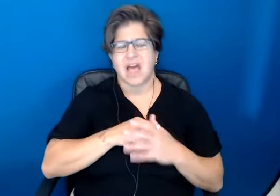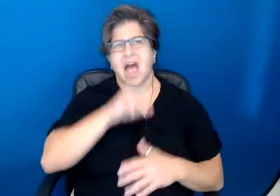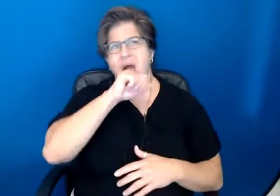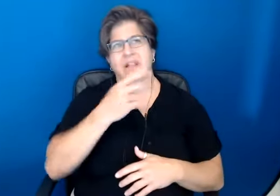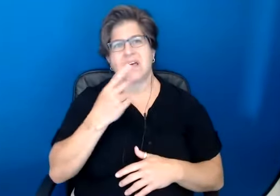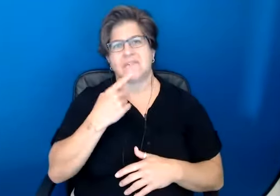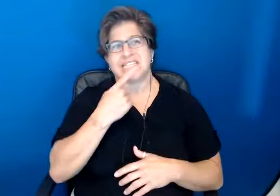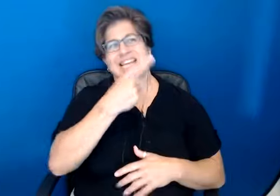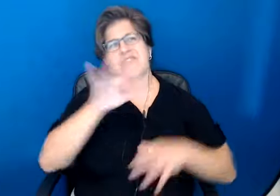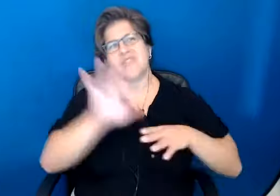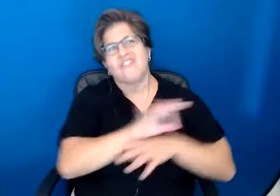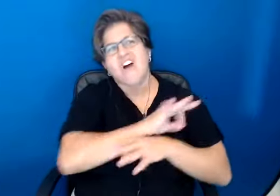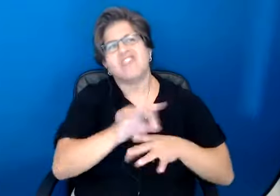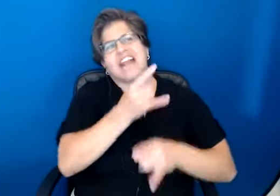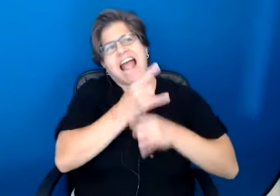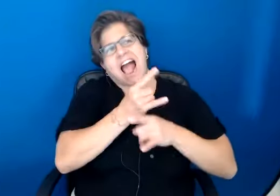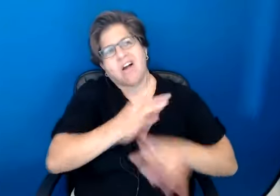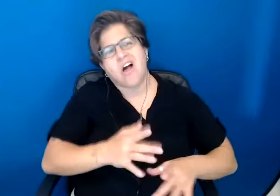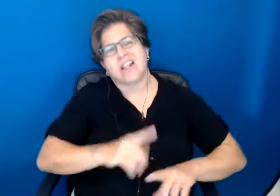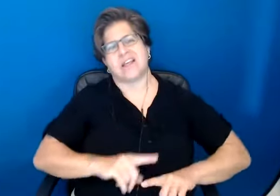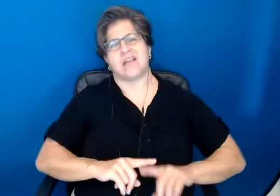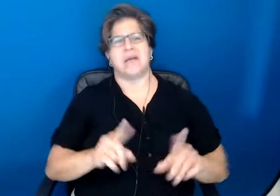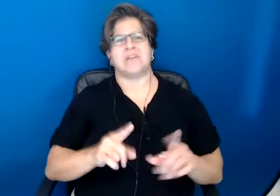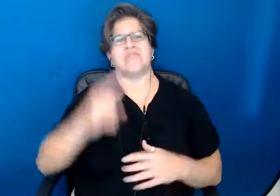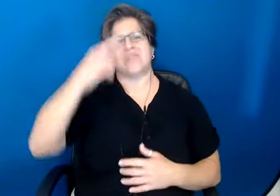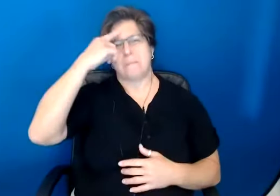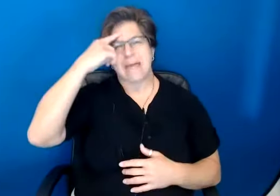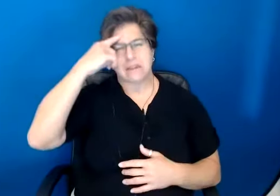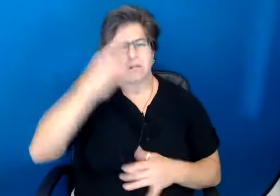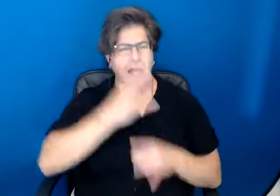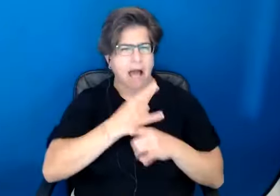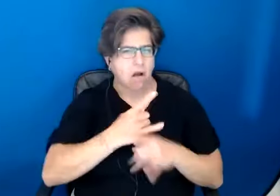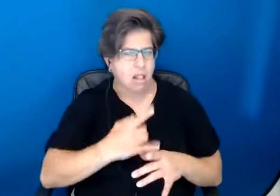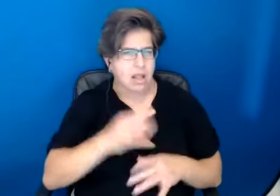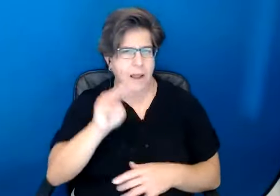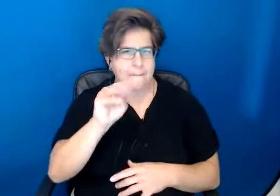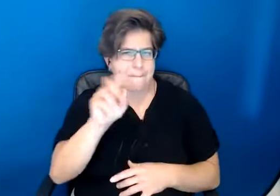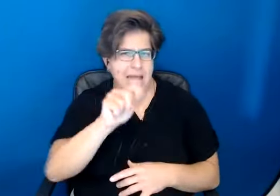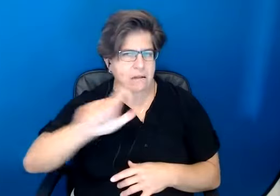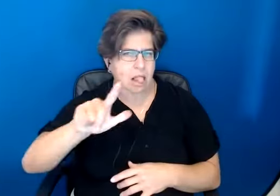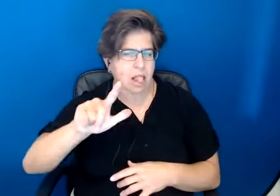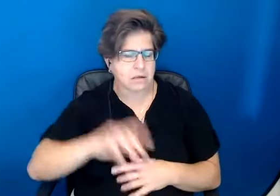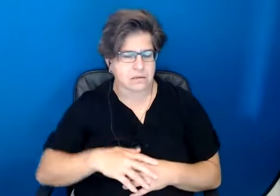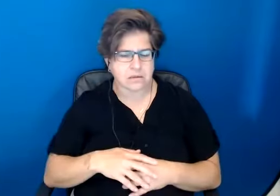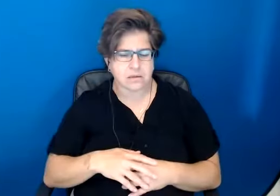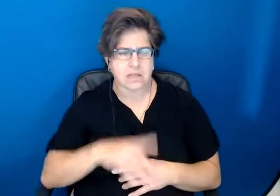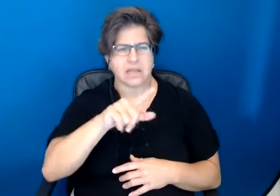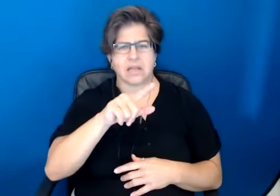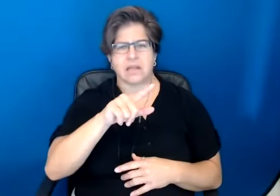my dad left when I was 9, and my dad's dead now. I think he possibly died through alcoholism, but I don't know if he